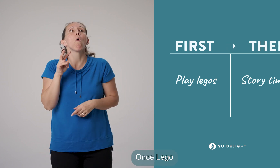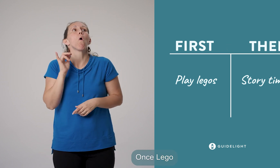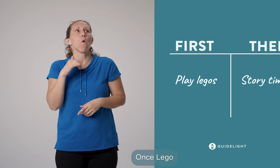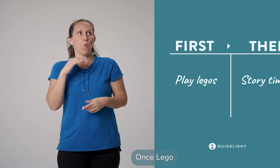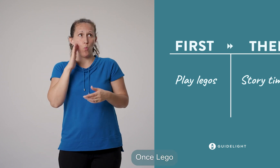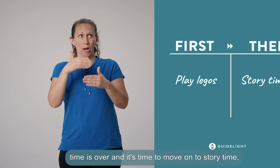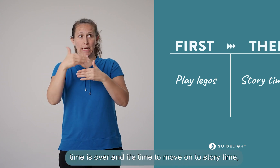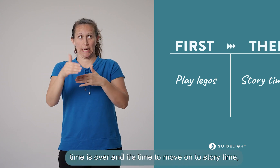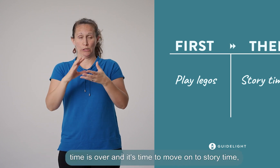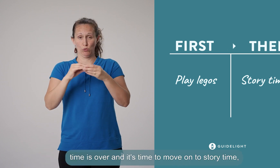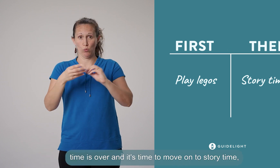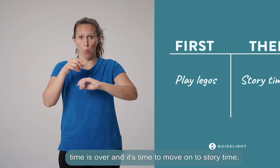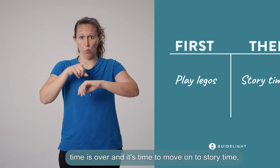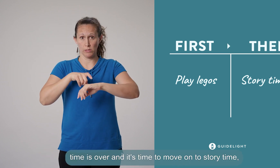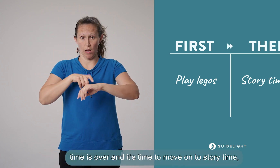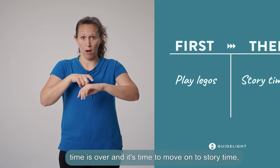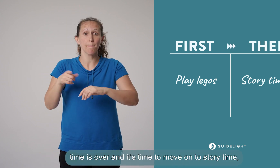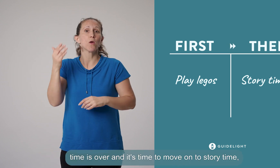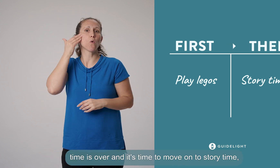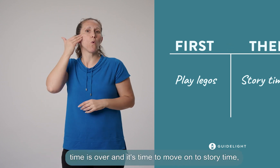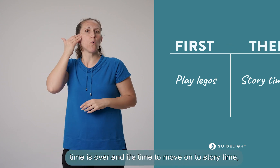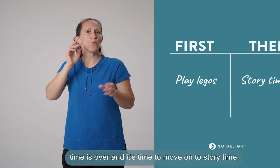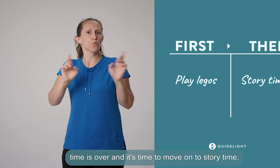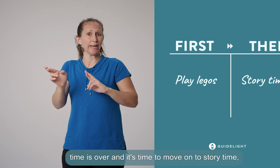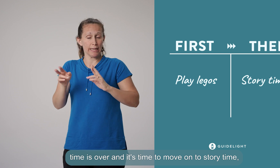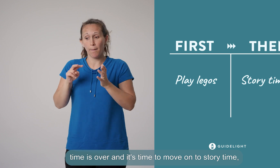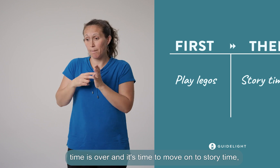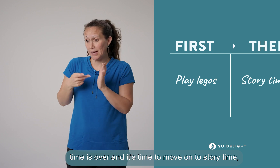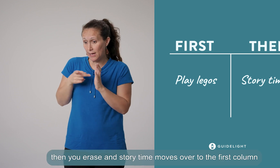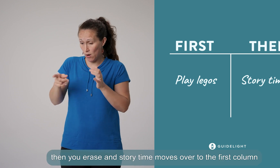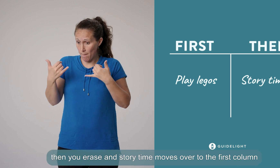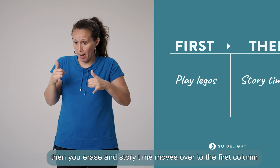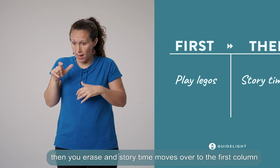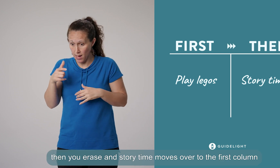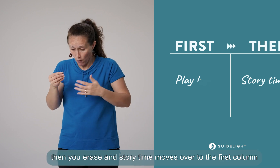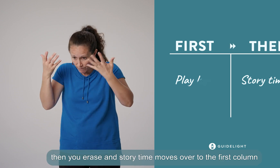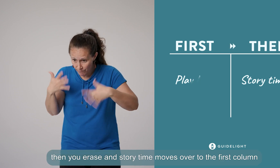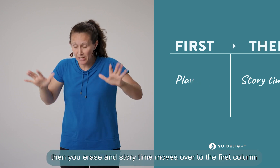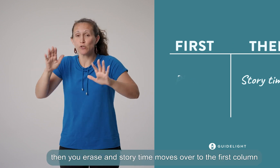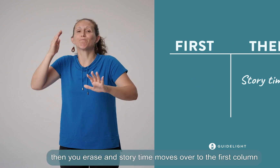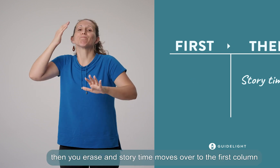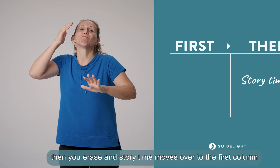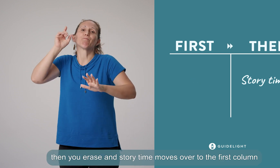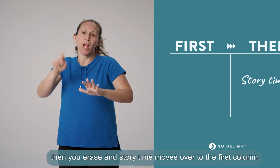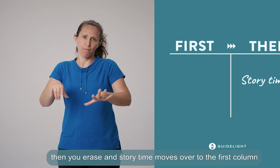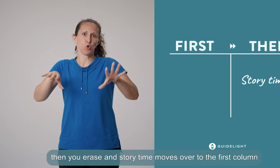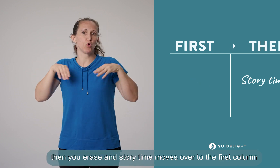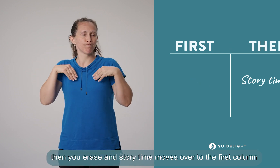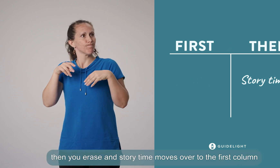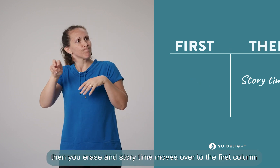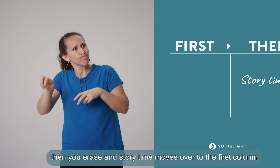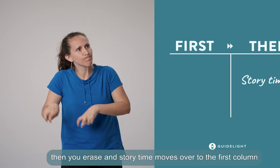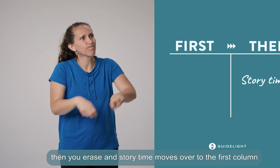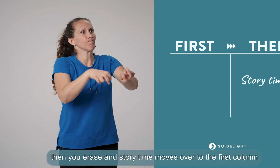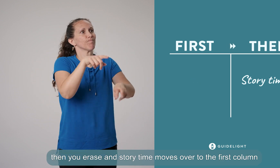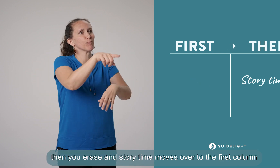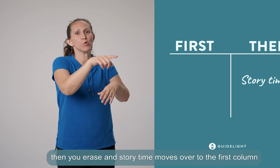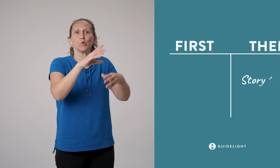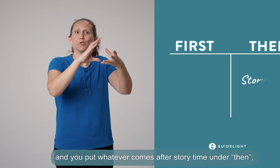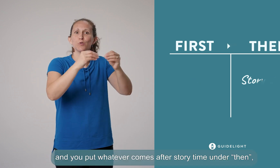Once Lego time is over and it's time to move on to Storytime, then you erase and Storytime moves over to the first column, and